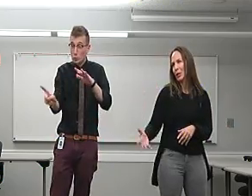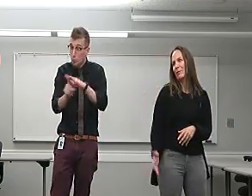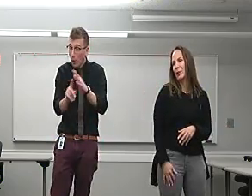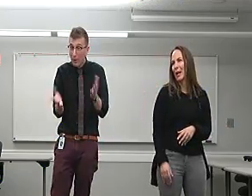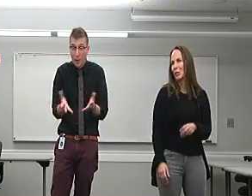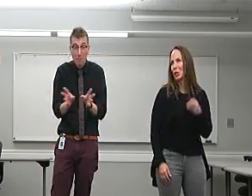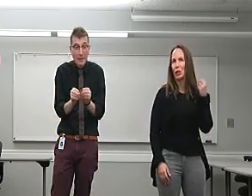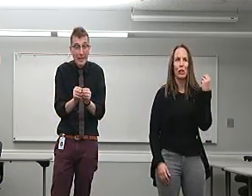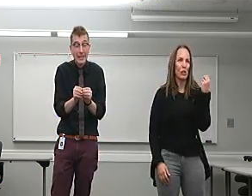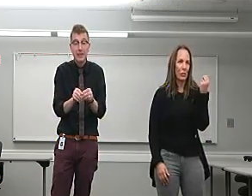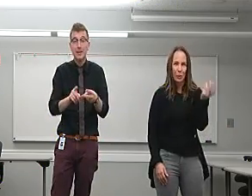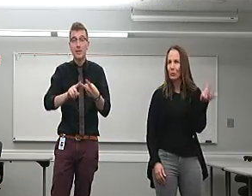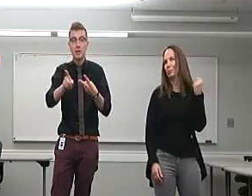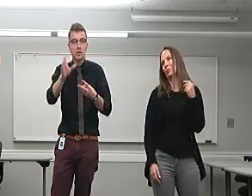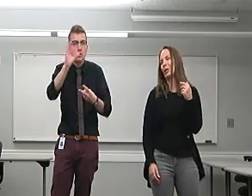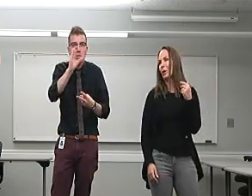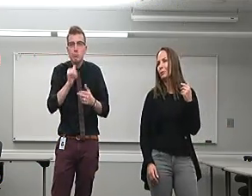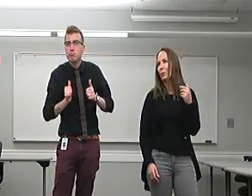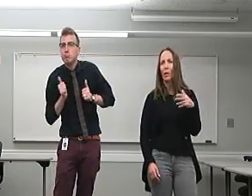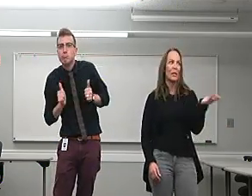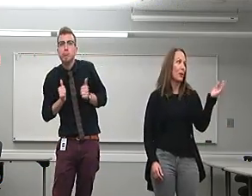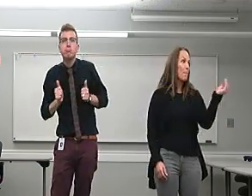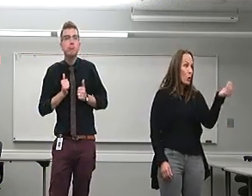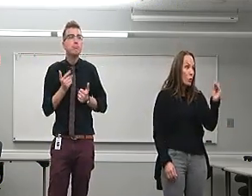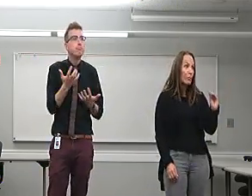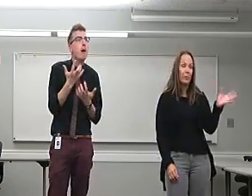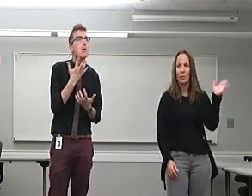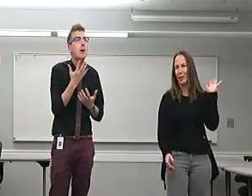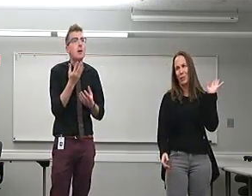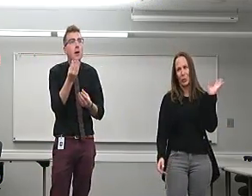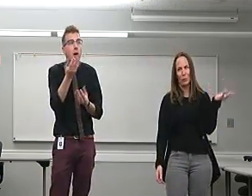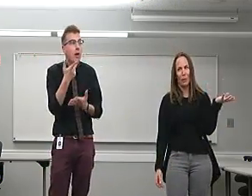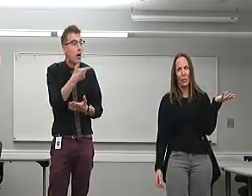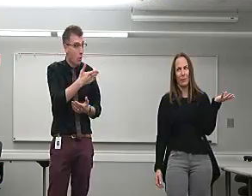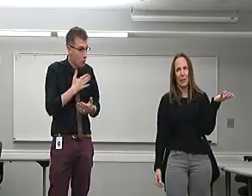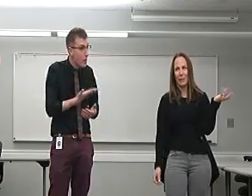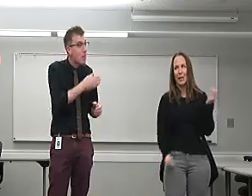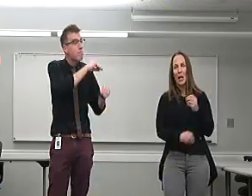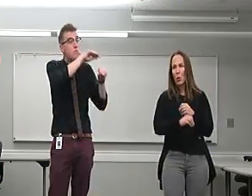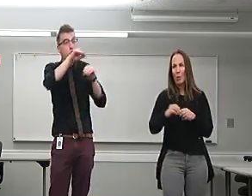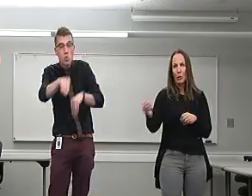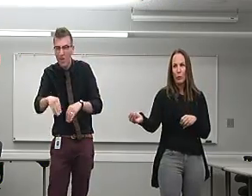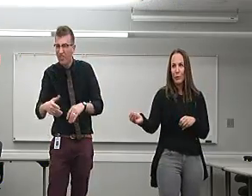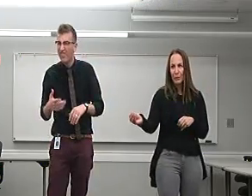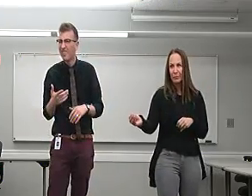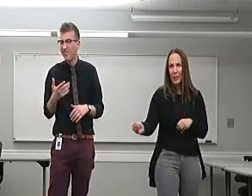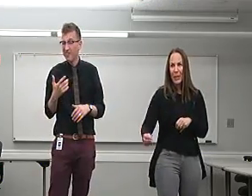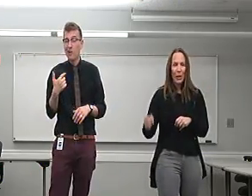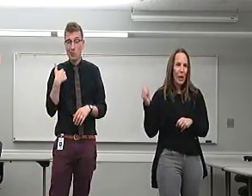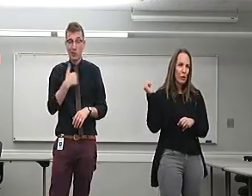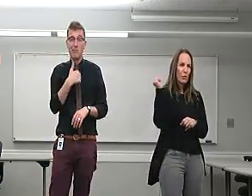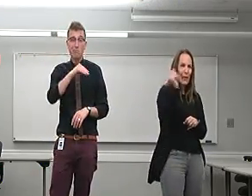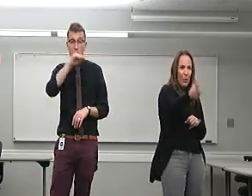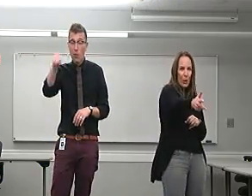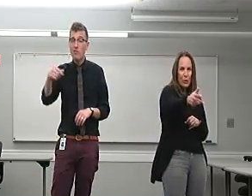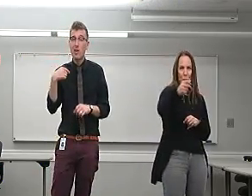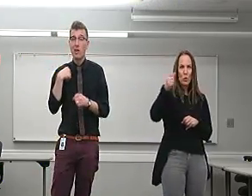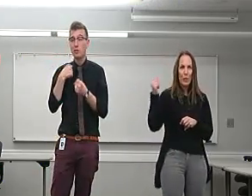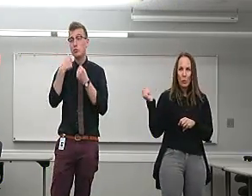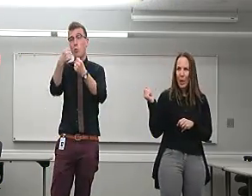answers, you're, willing to move. Things we do for our deaf kids. We moved. I drove an hour to school each